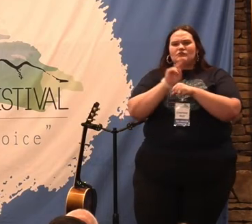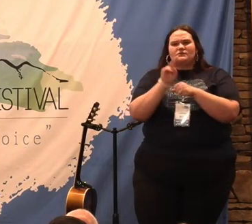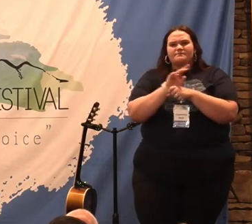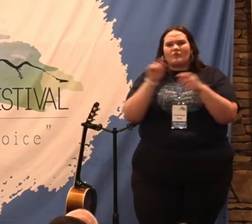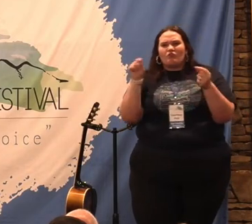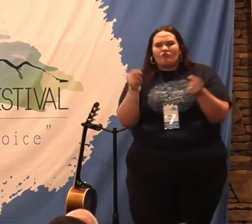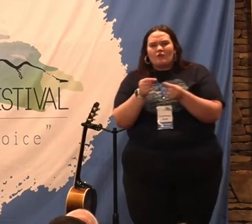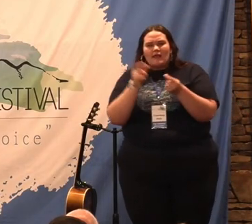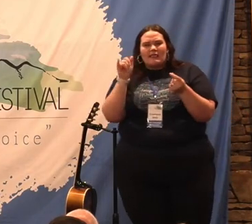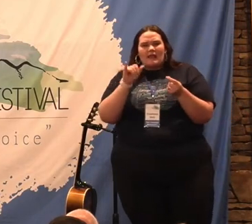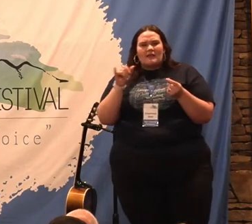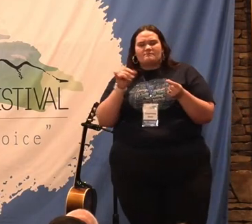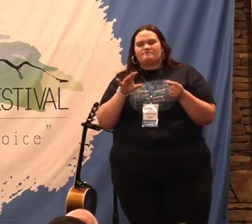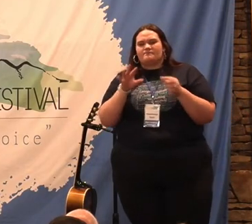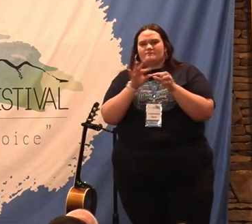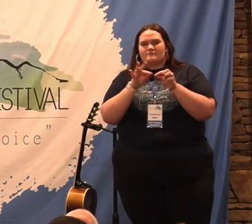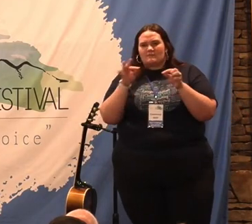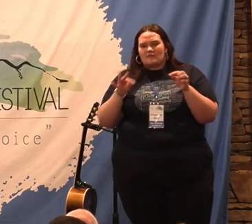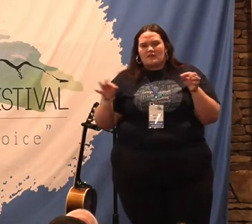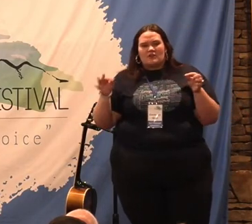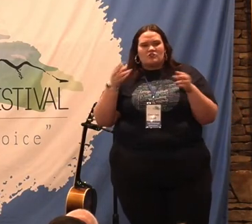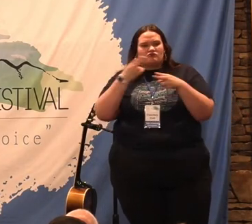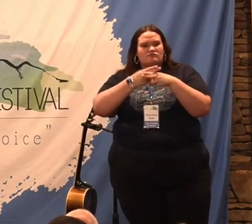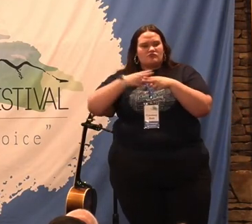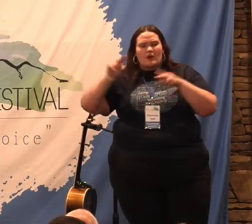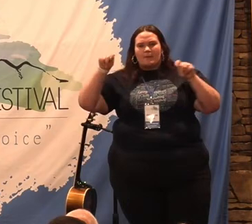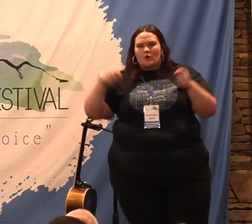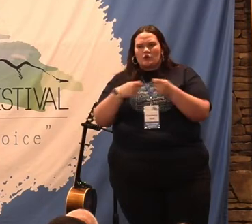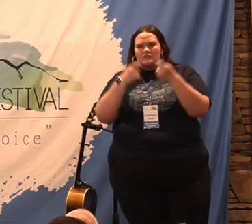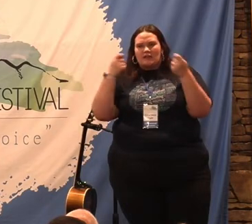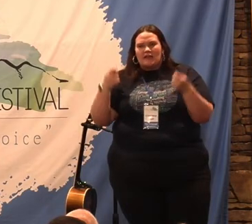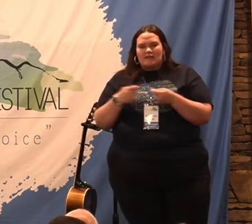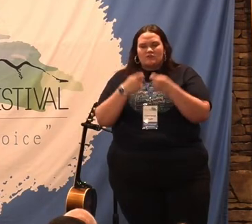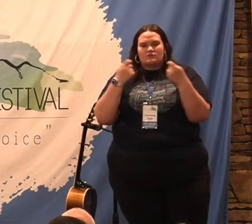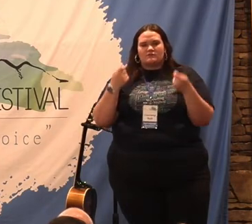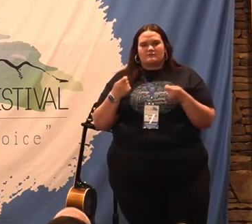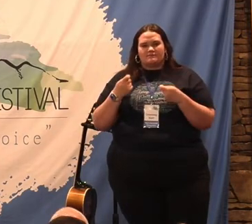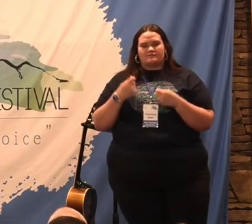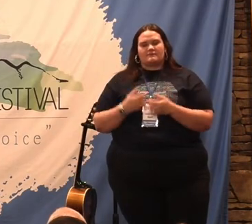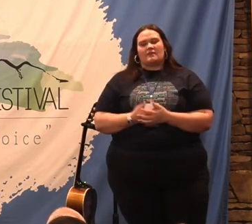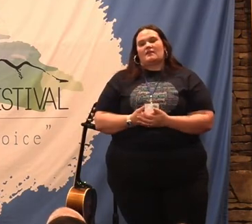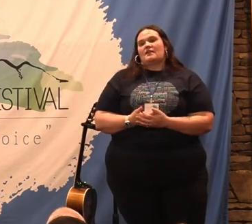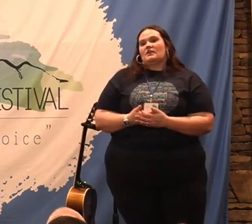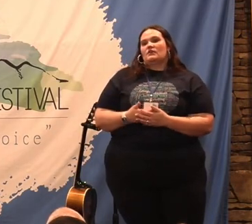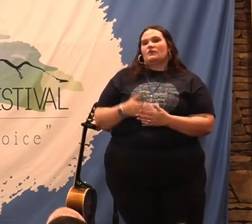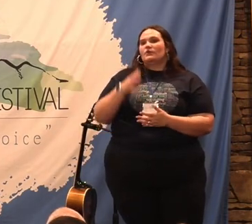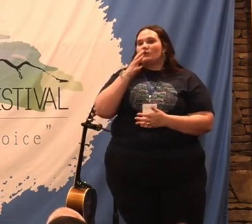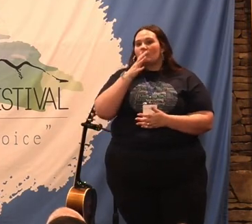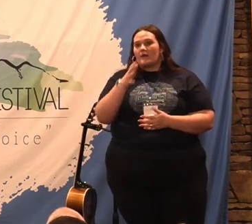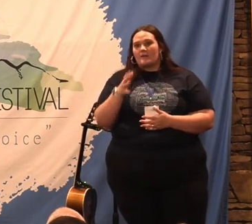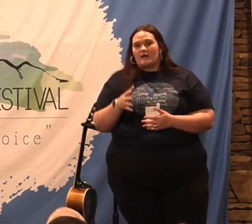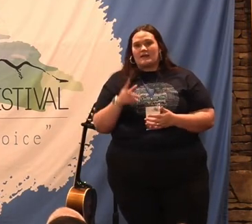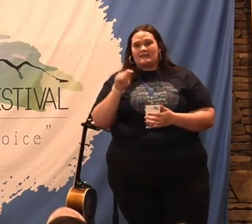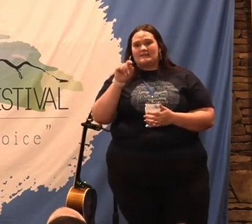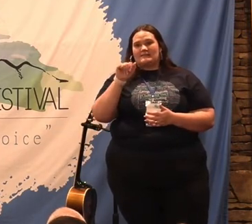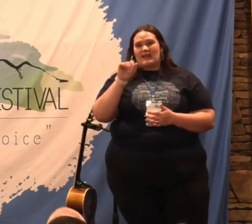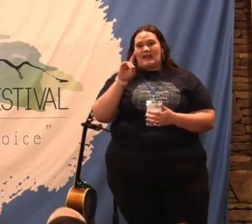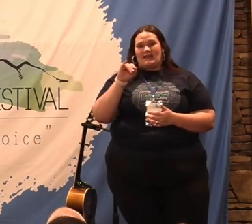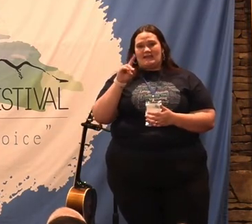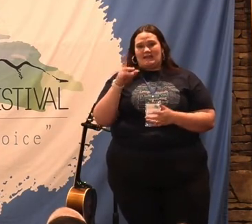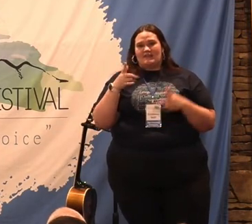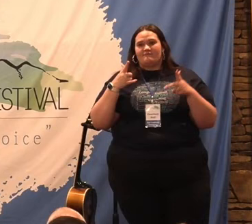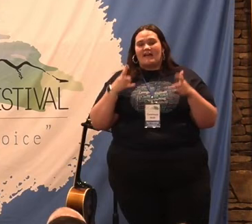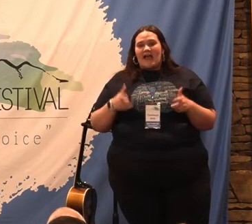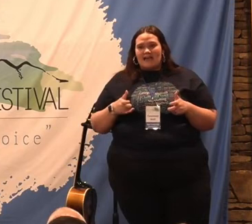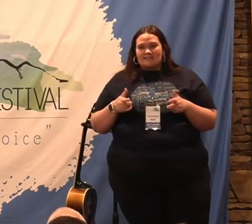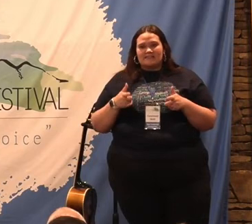like macrame thread, and those sharp, they look like crochet needles, little tiny steel crochet needles. Grandma tatted as fast as she drove, so